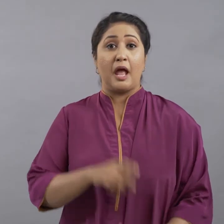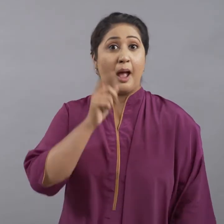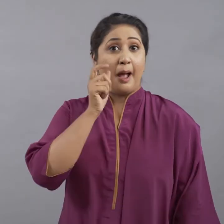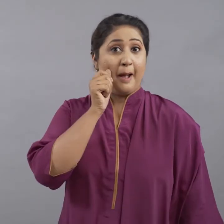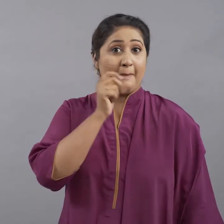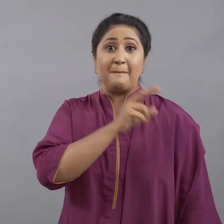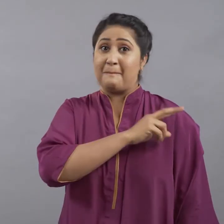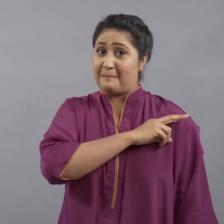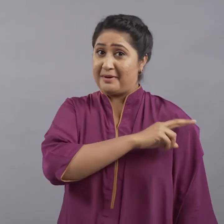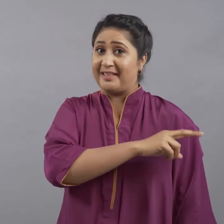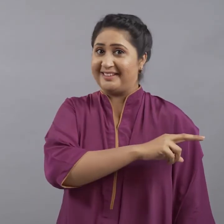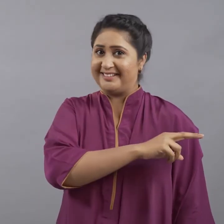brother,